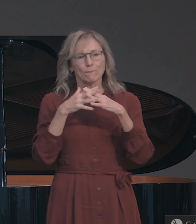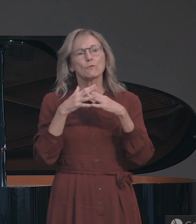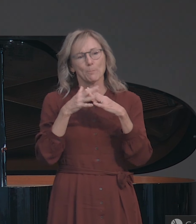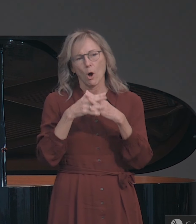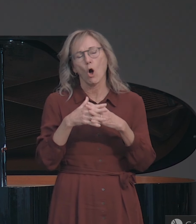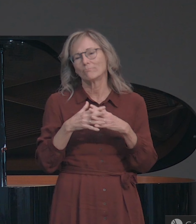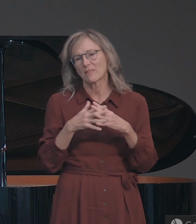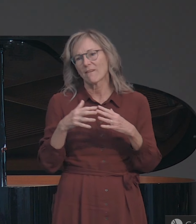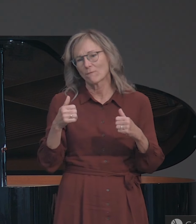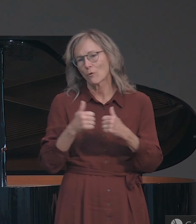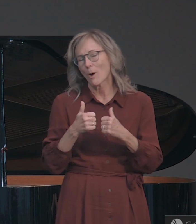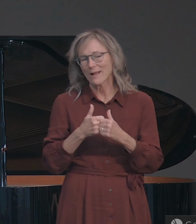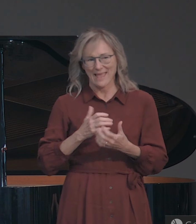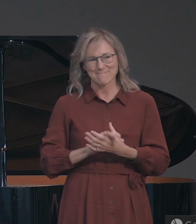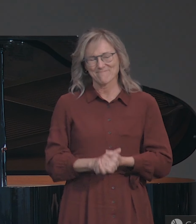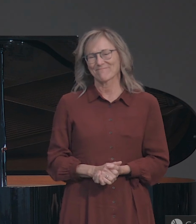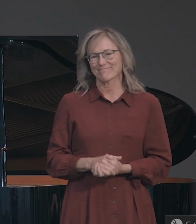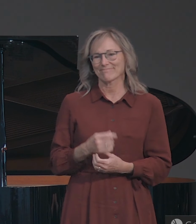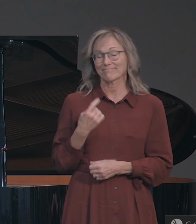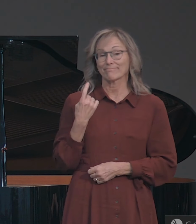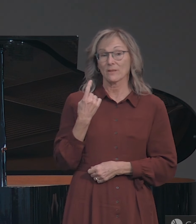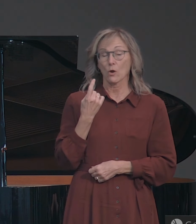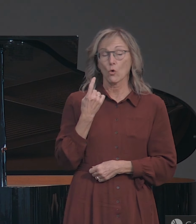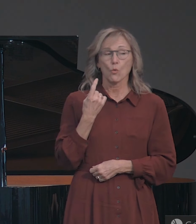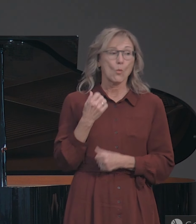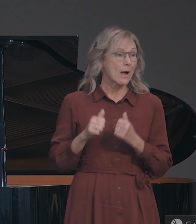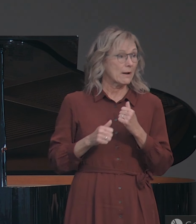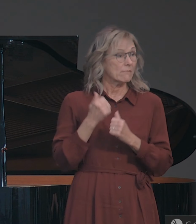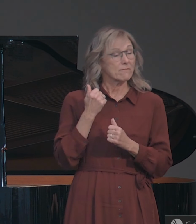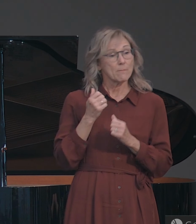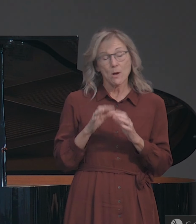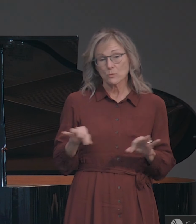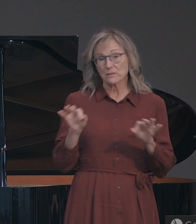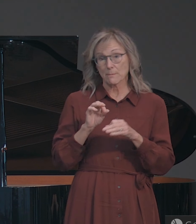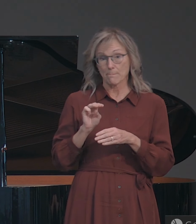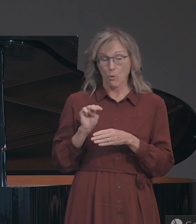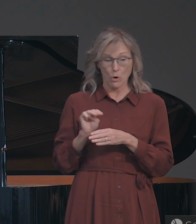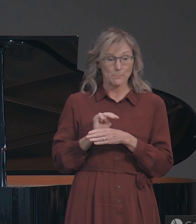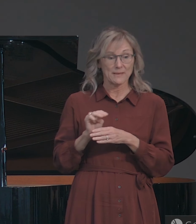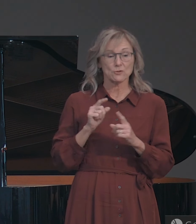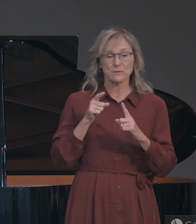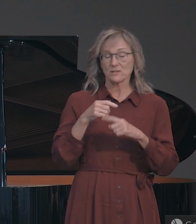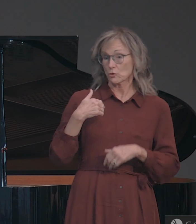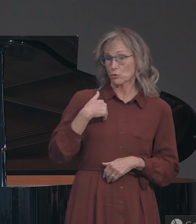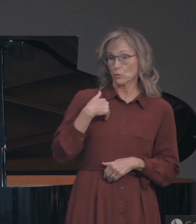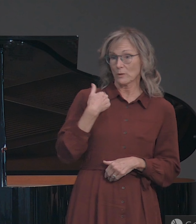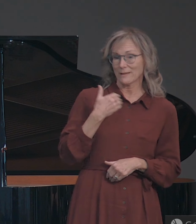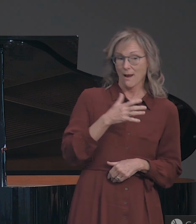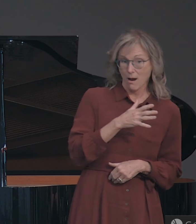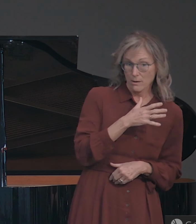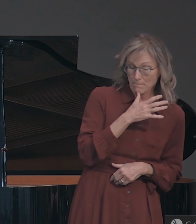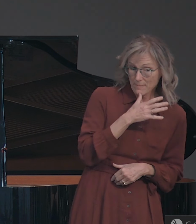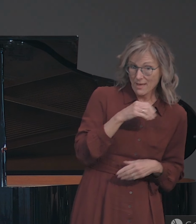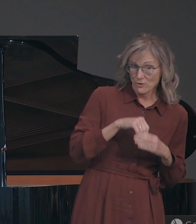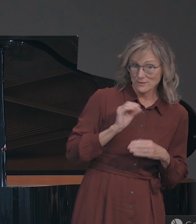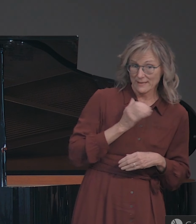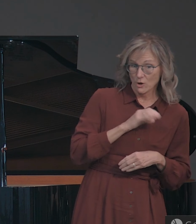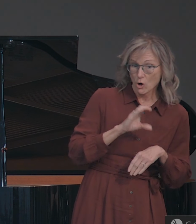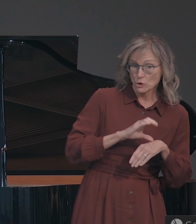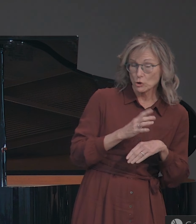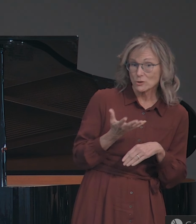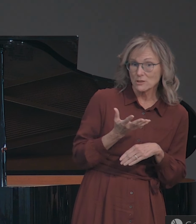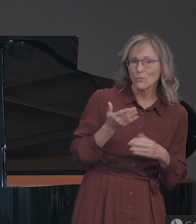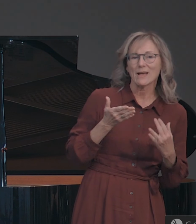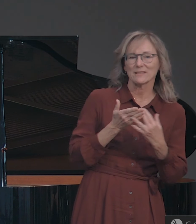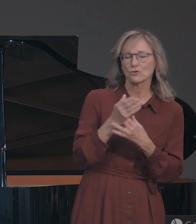all, one of the more significant ministries that we can have toward young moms in our church is through